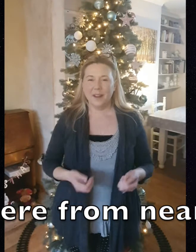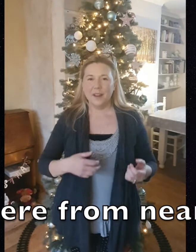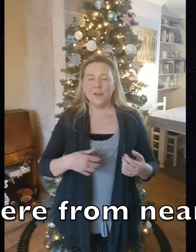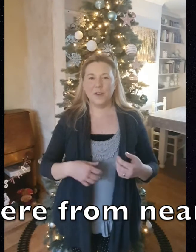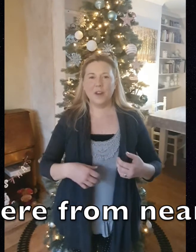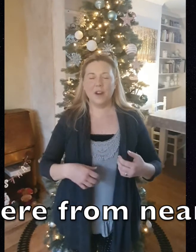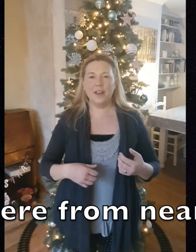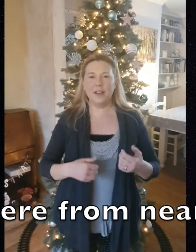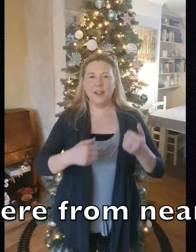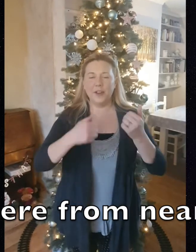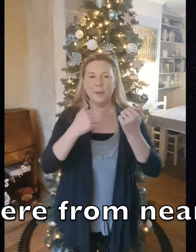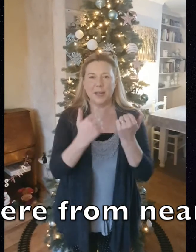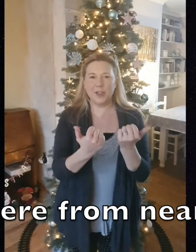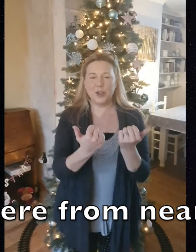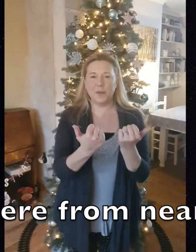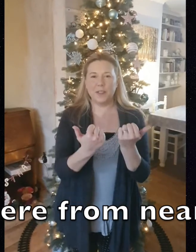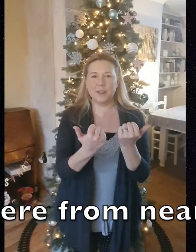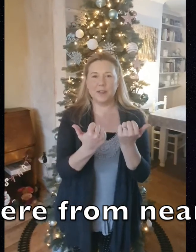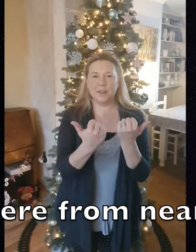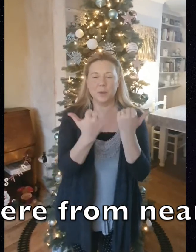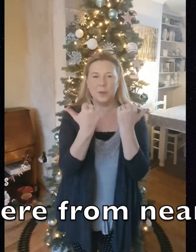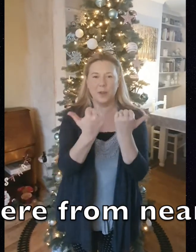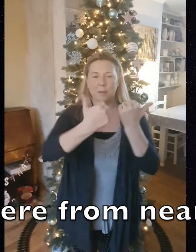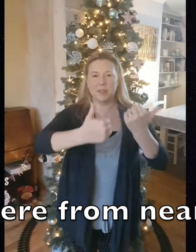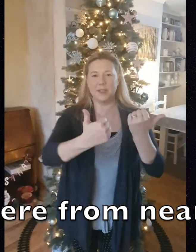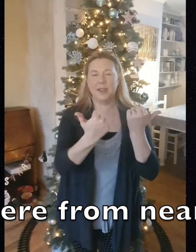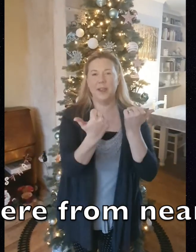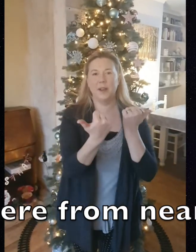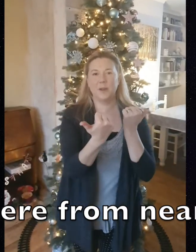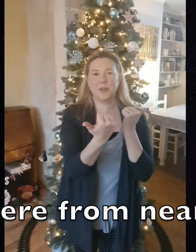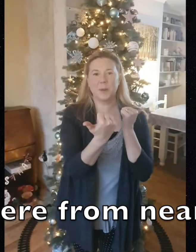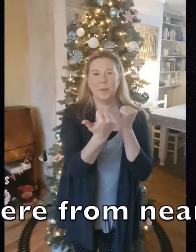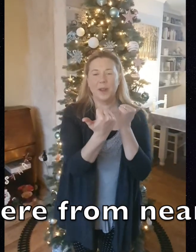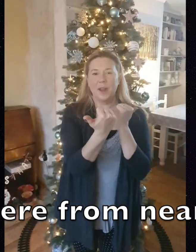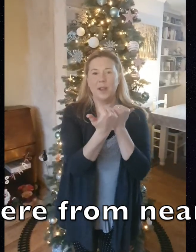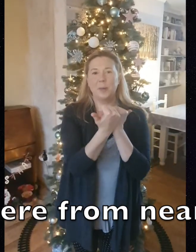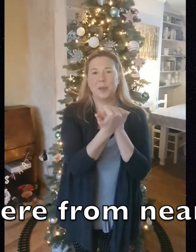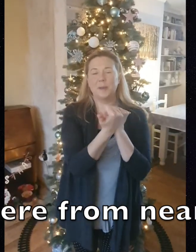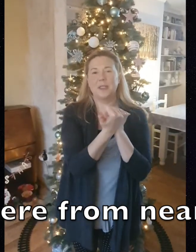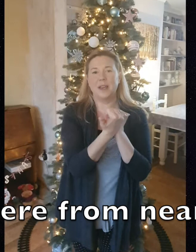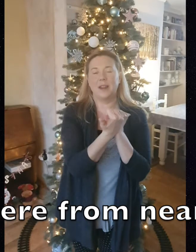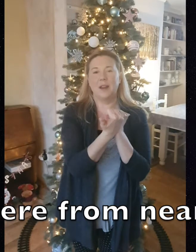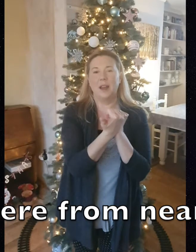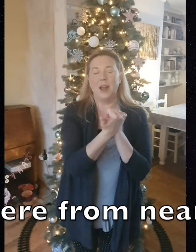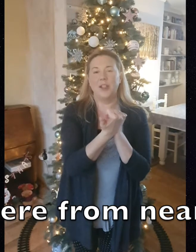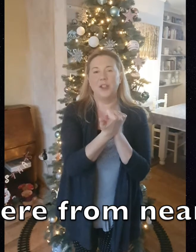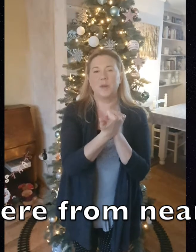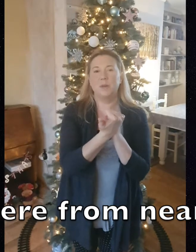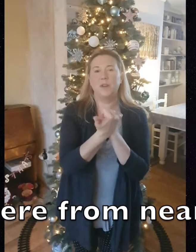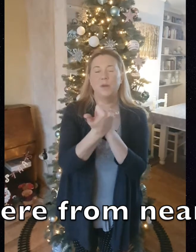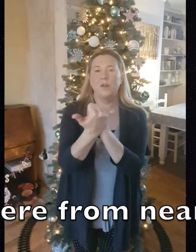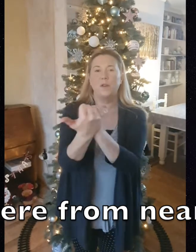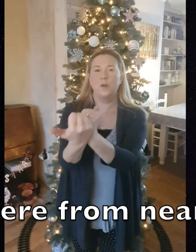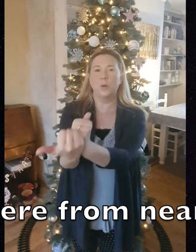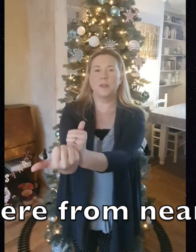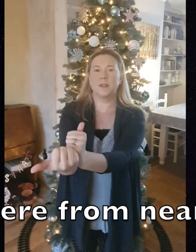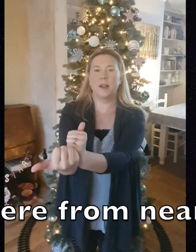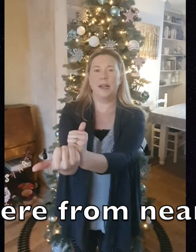For guided, you make two fists with your thumbs sticking out and you put them together and you just move them forward slightly like